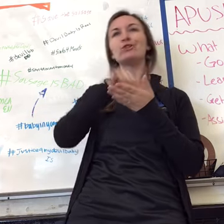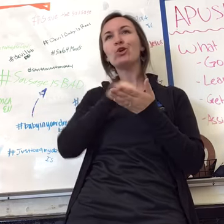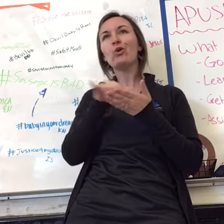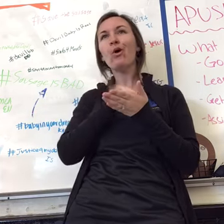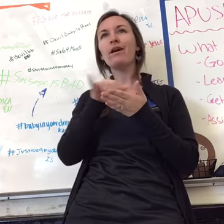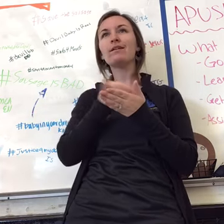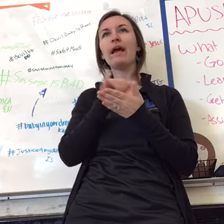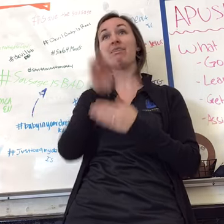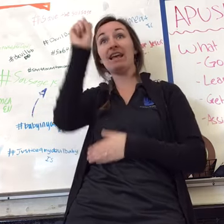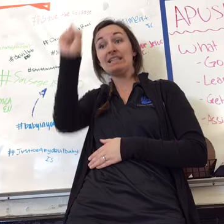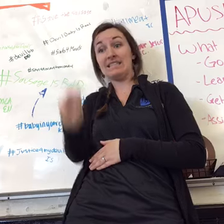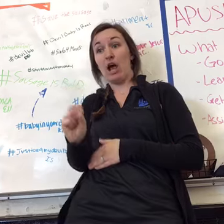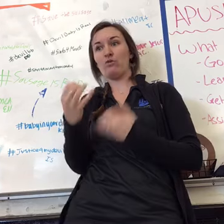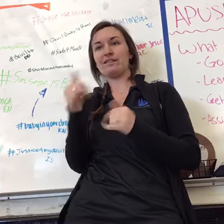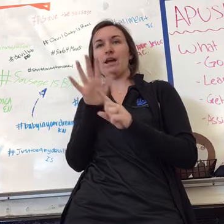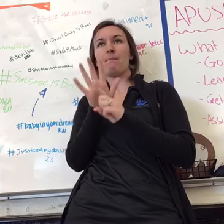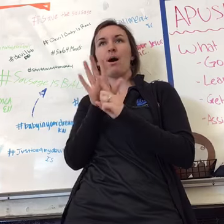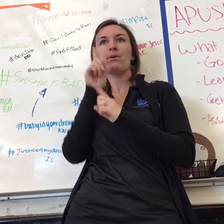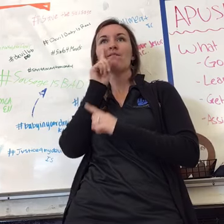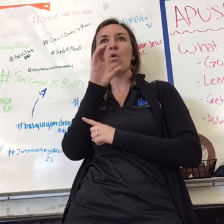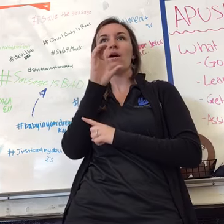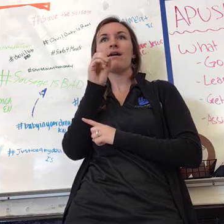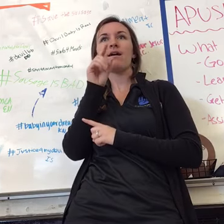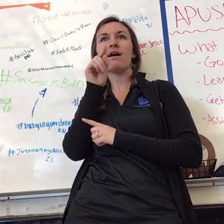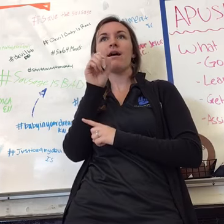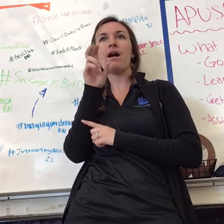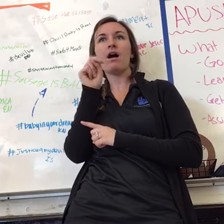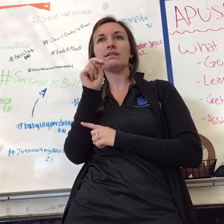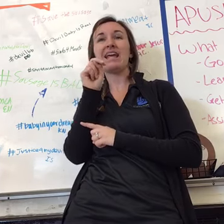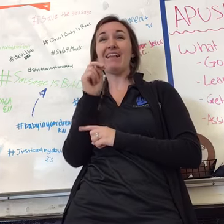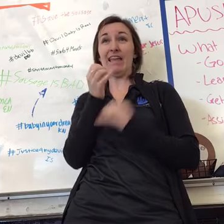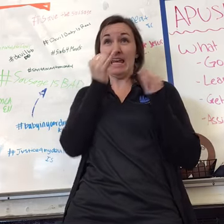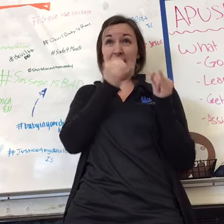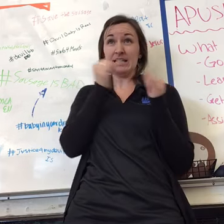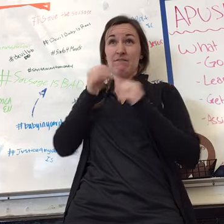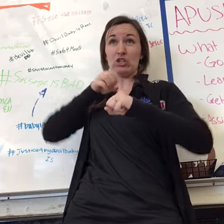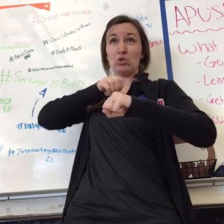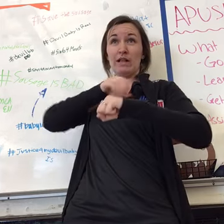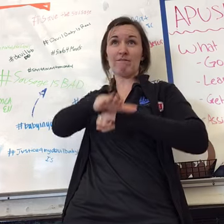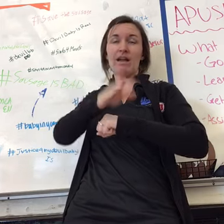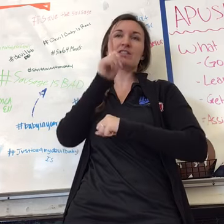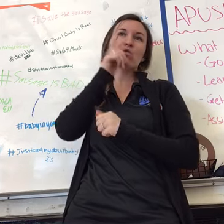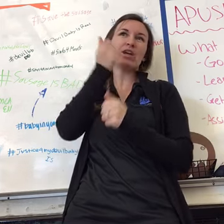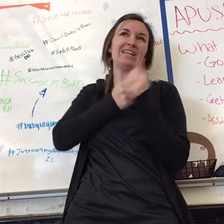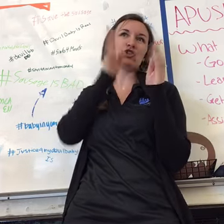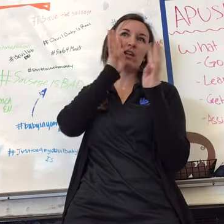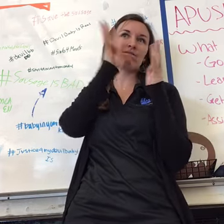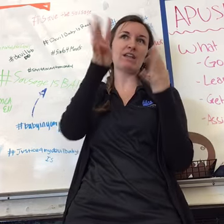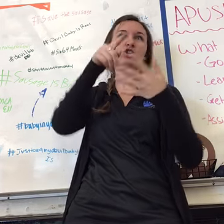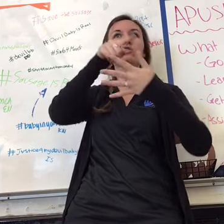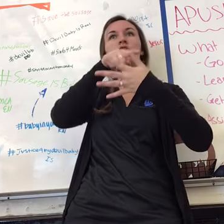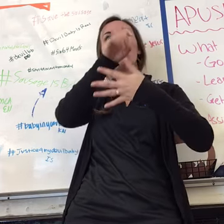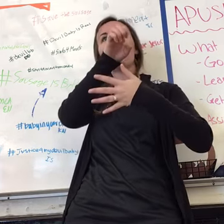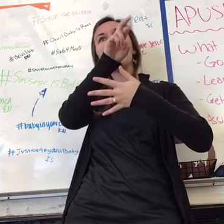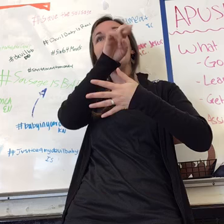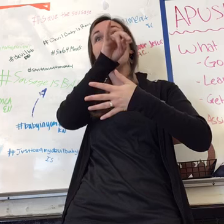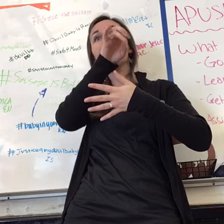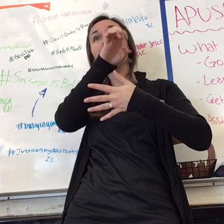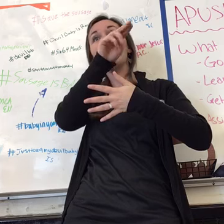South, and then individual effects of the individual inventions. So why was the Erie Canal important, or why was the cotton